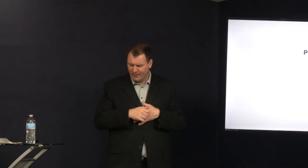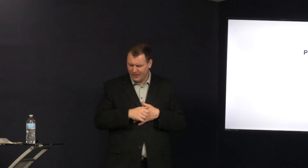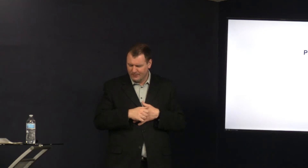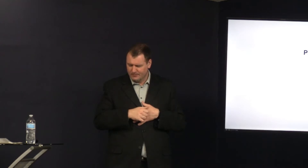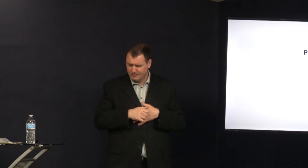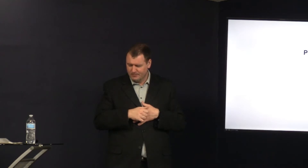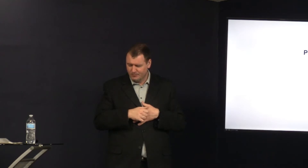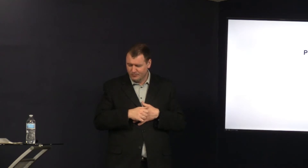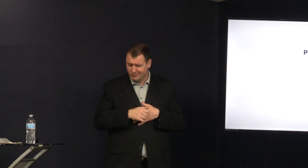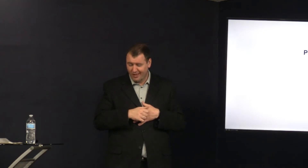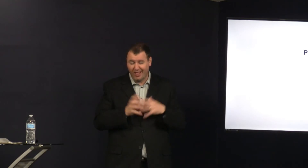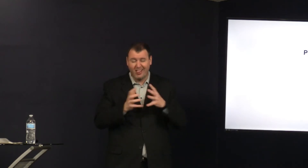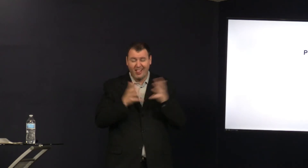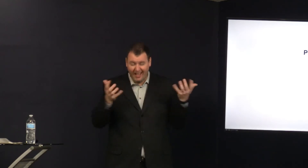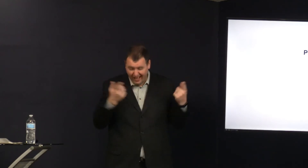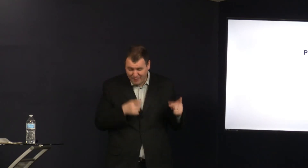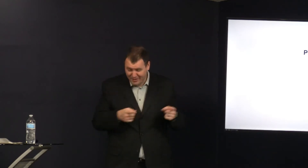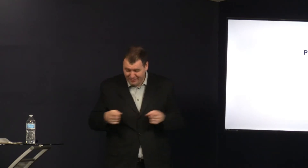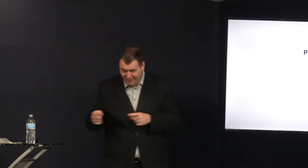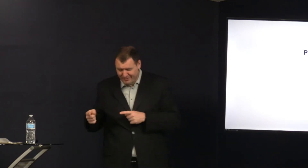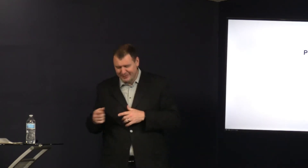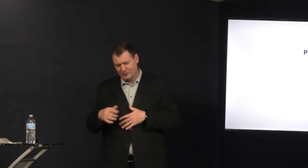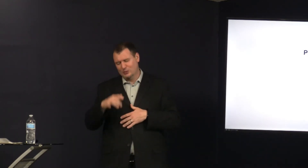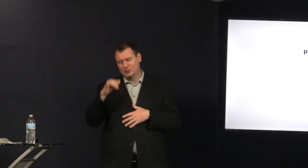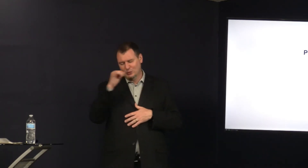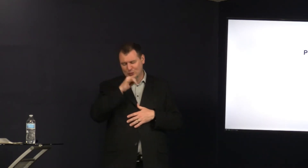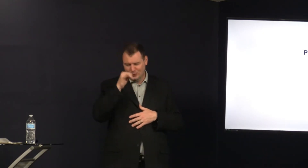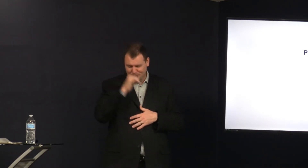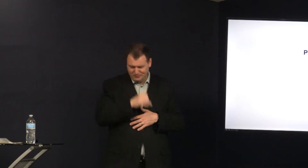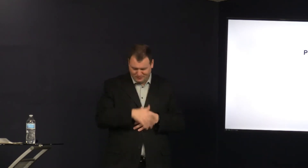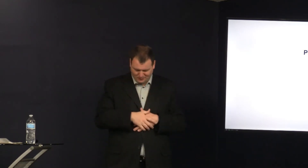things happen in just 1 week. A lot happened.